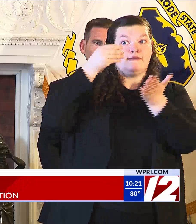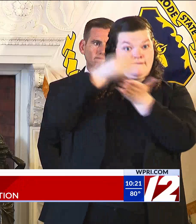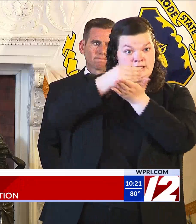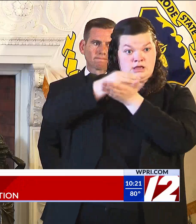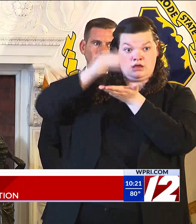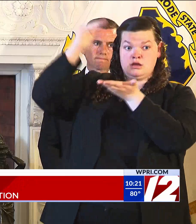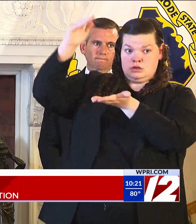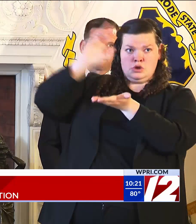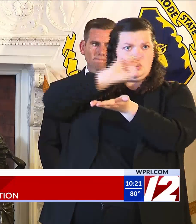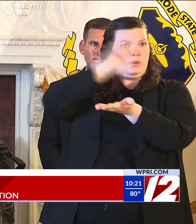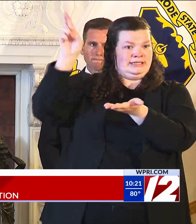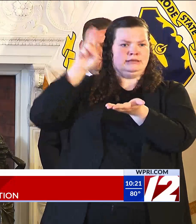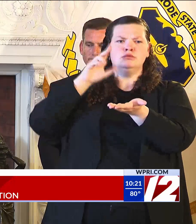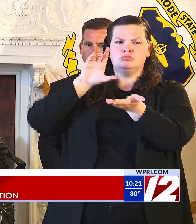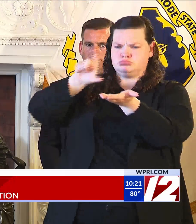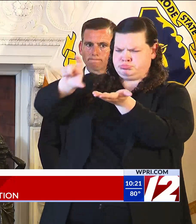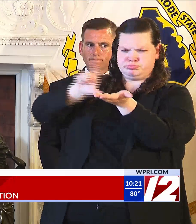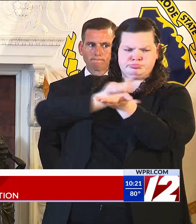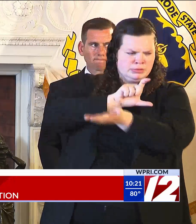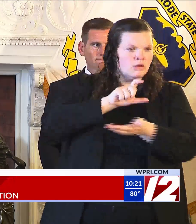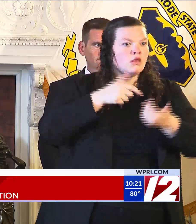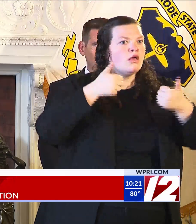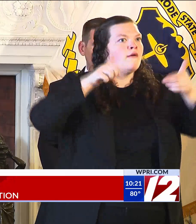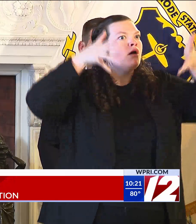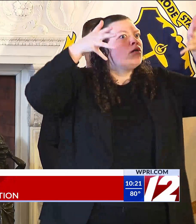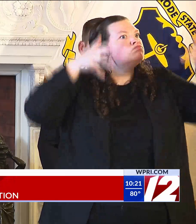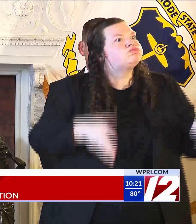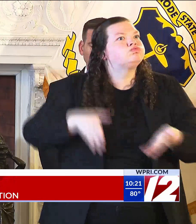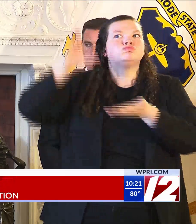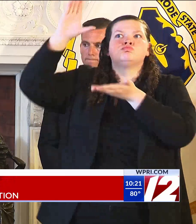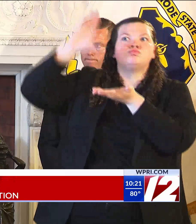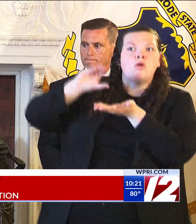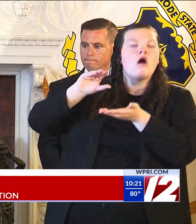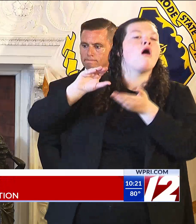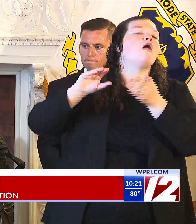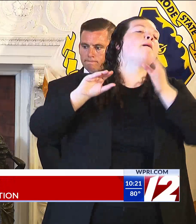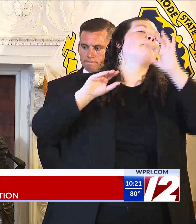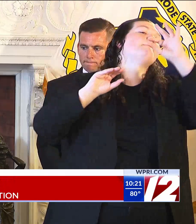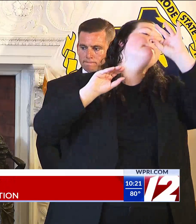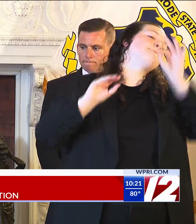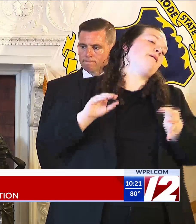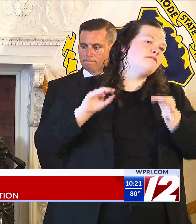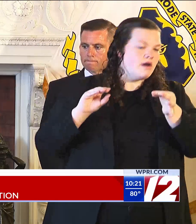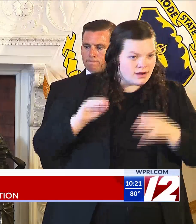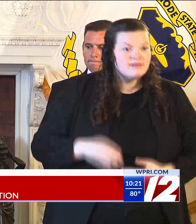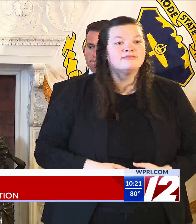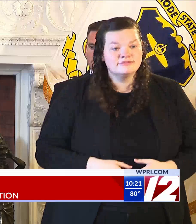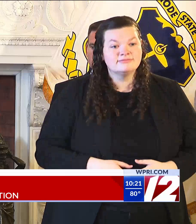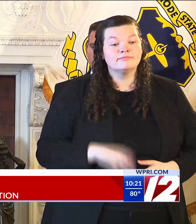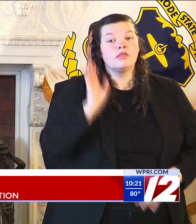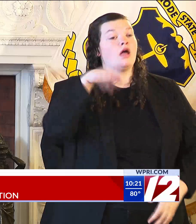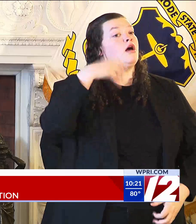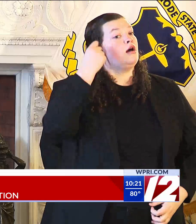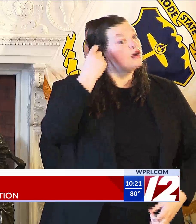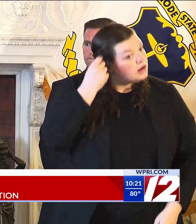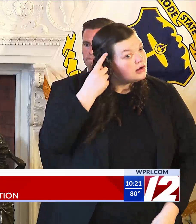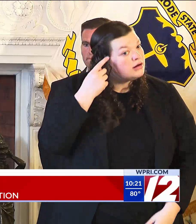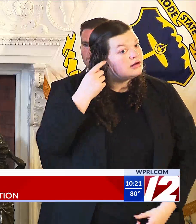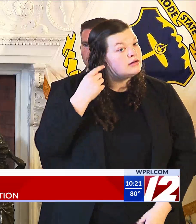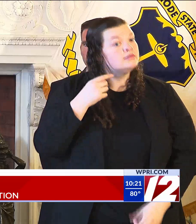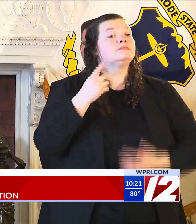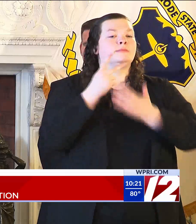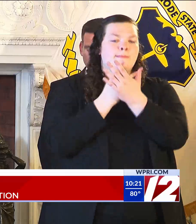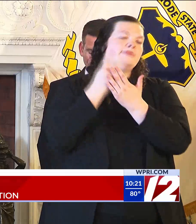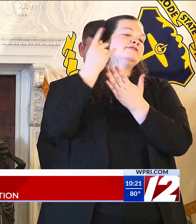bridge. In all of our projects, we include soft costs. These represent